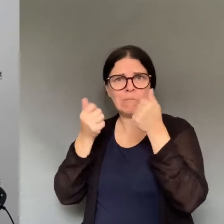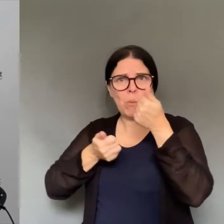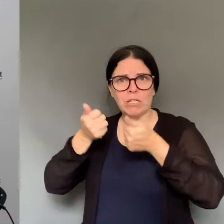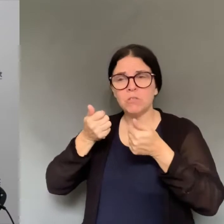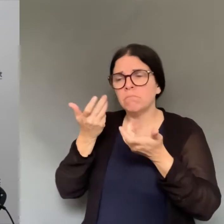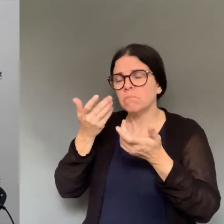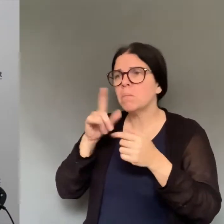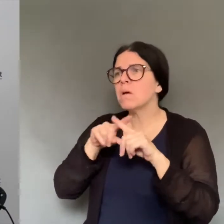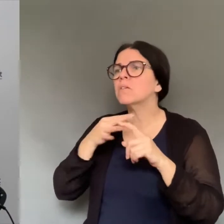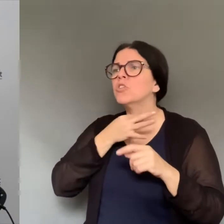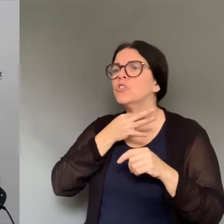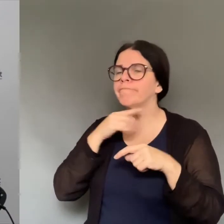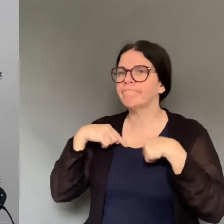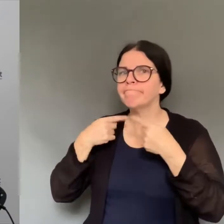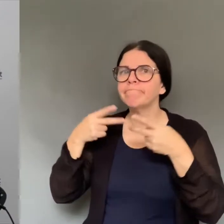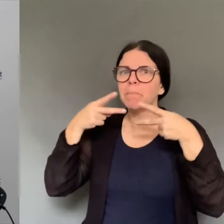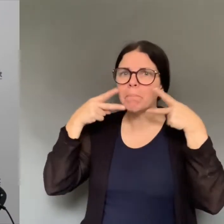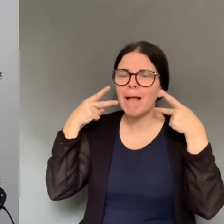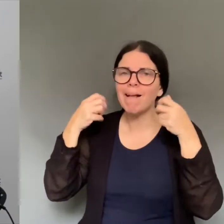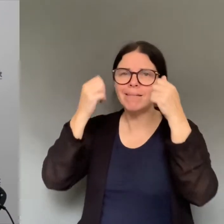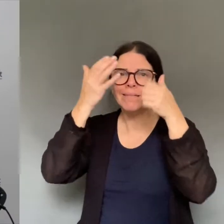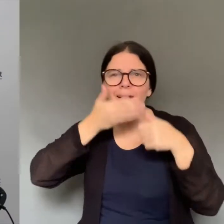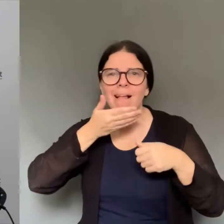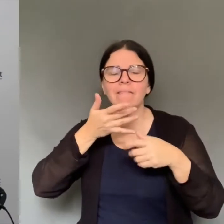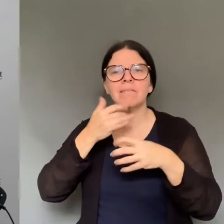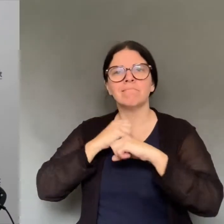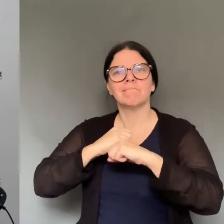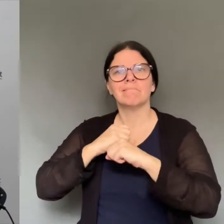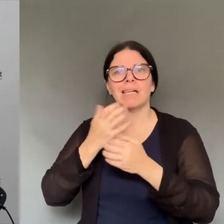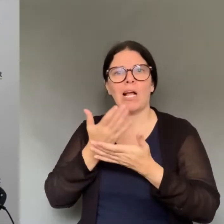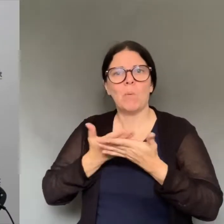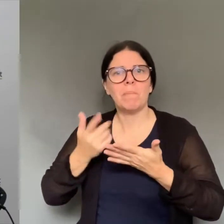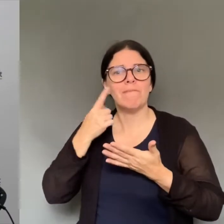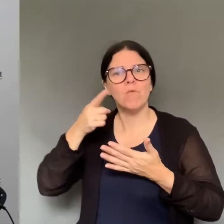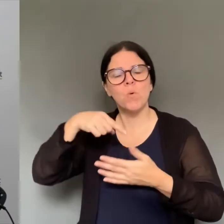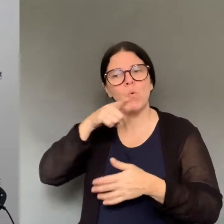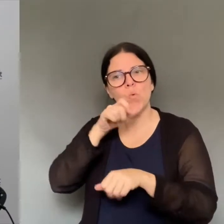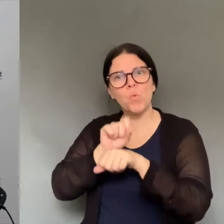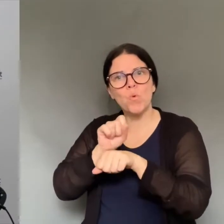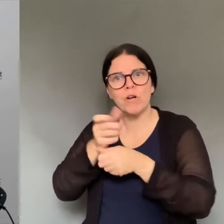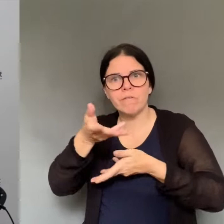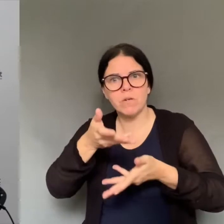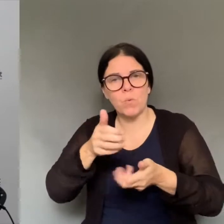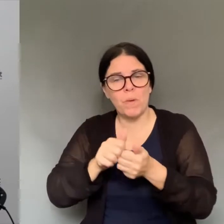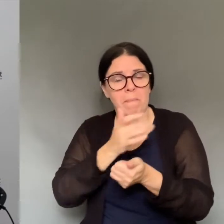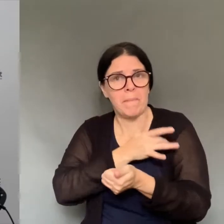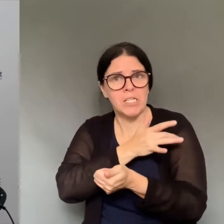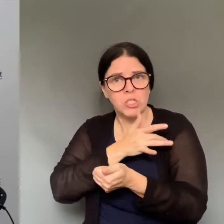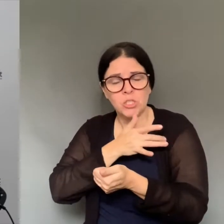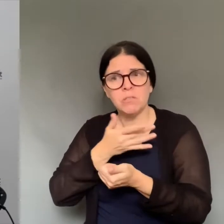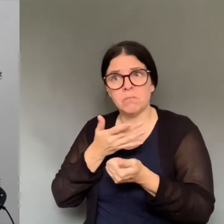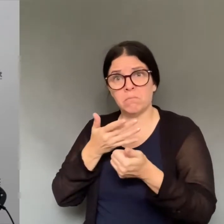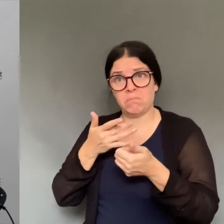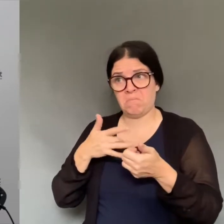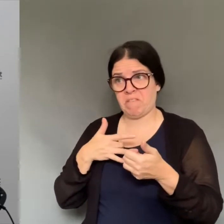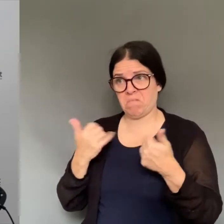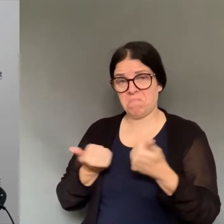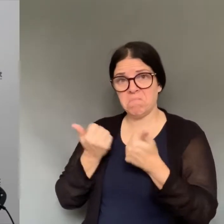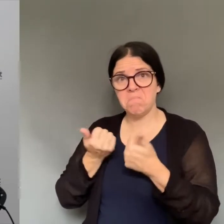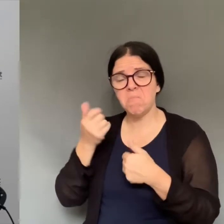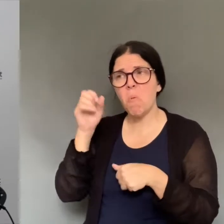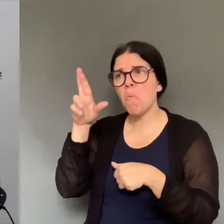issues, which is being addressed by various levels of government through the Emergency Operations Center at the Ministry.